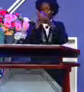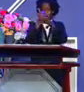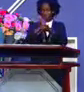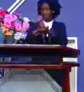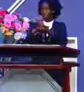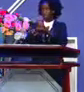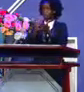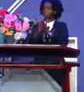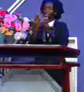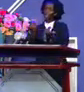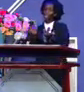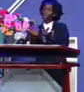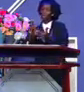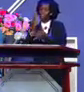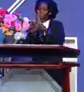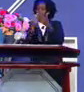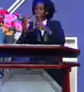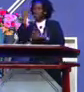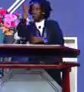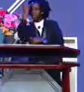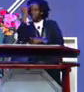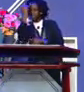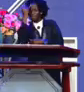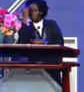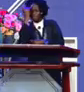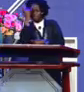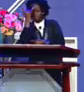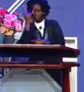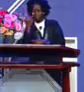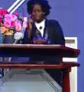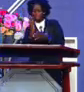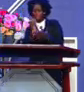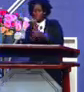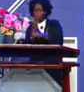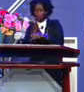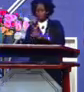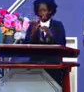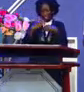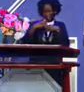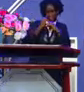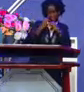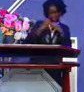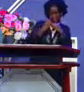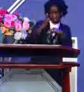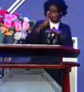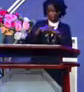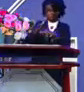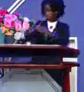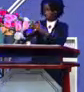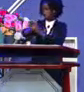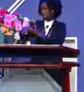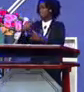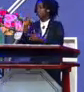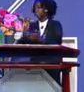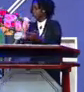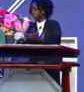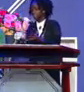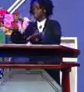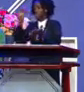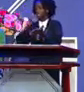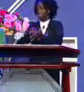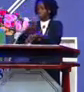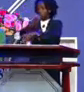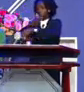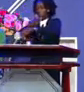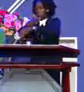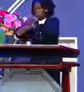waliwo idea ennaku zino okugulu kwaddamu ne sikaani ze twakola oluvannyuma ne bagamba bagenda kwongera okusala. We went through other